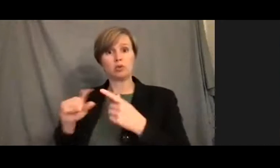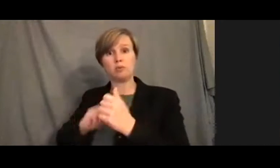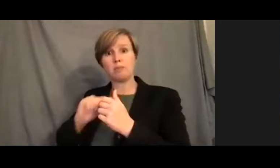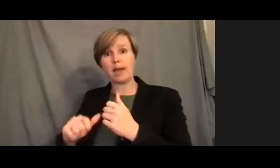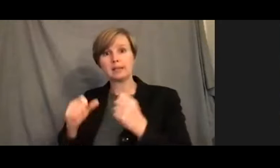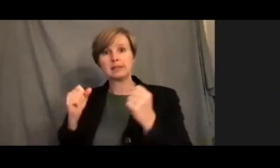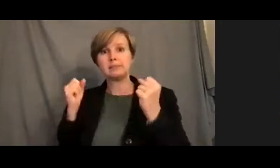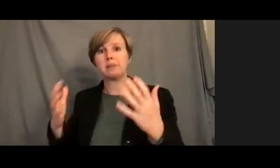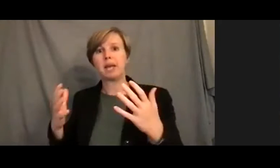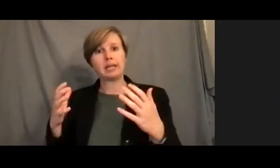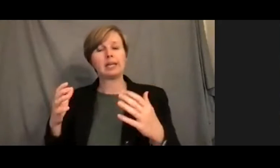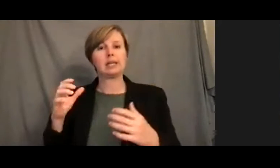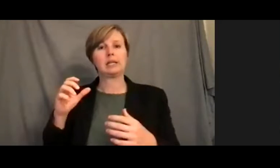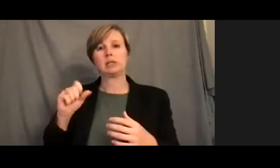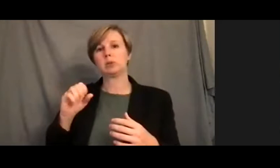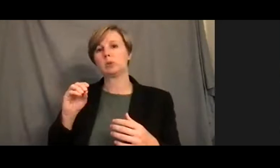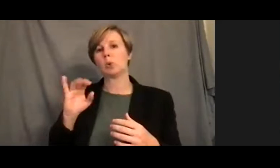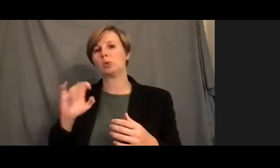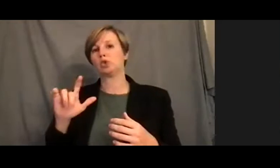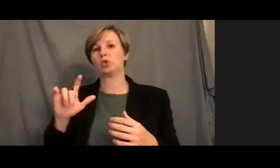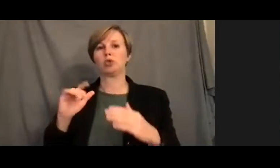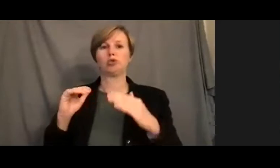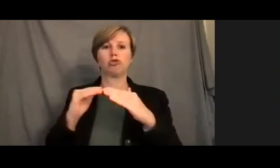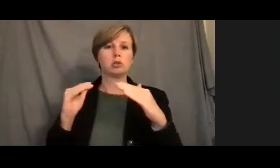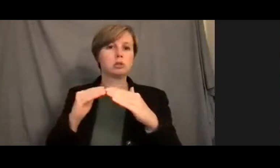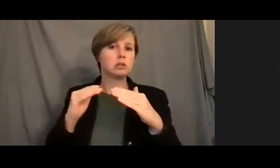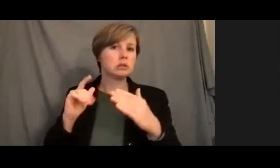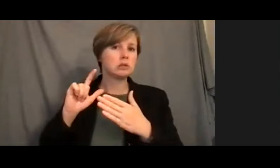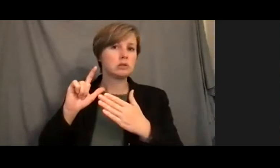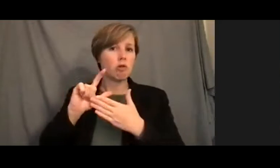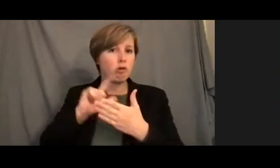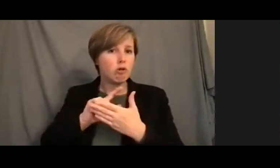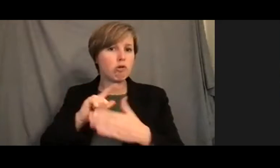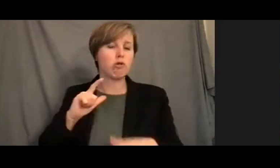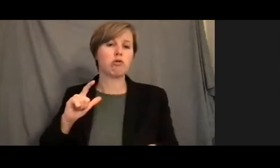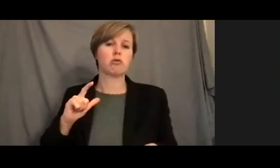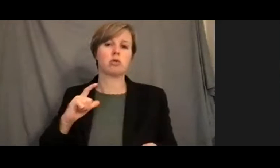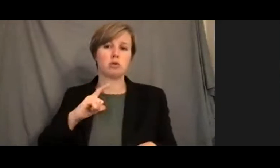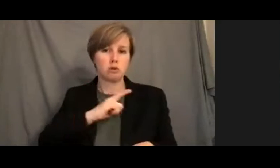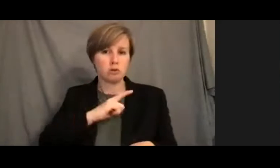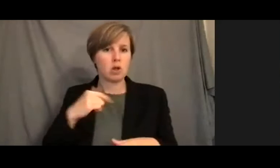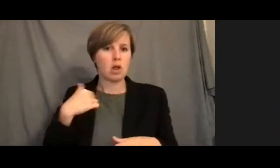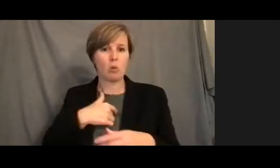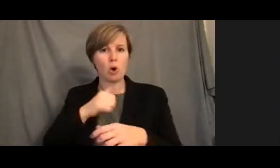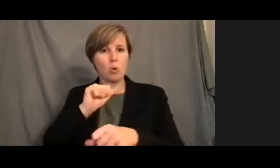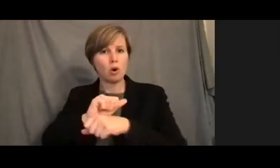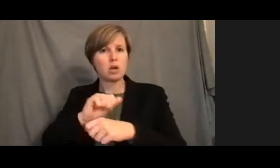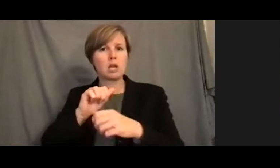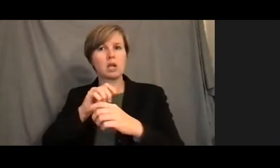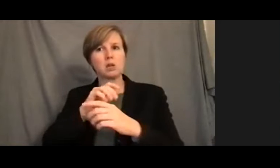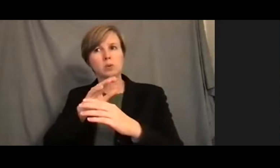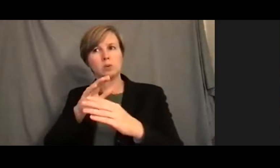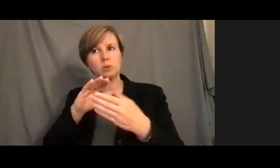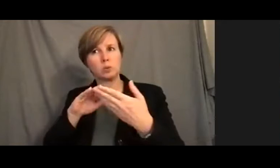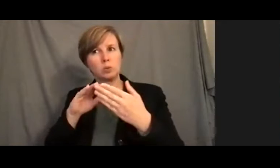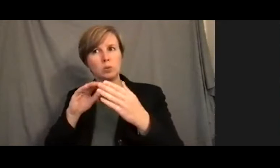of social justice legislation, and we're working towards community policing. We ended